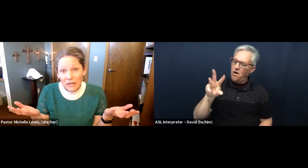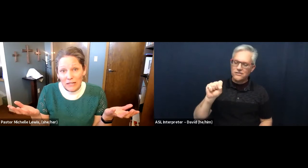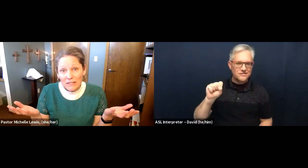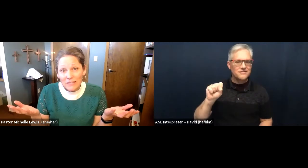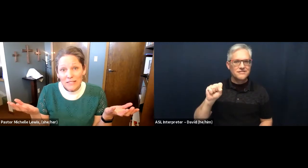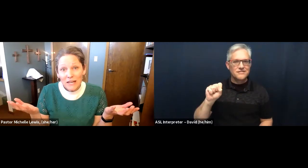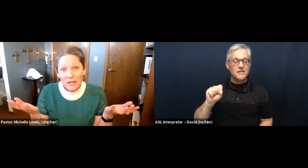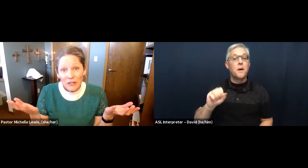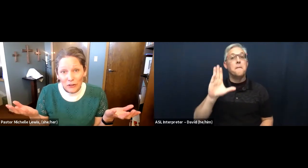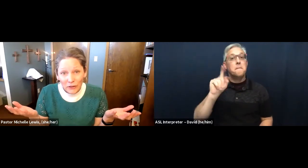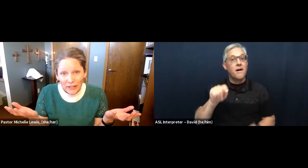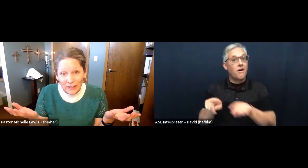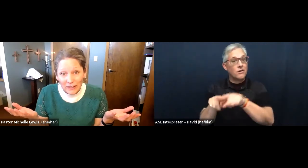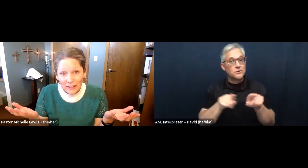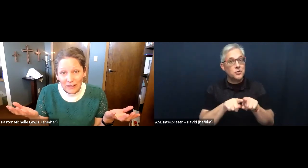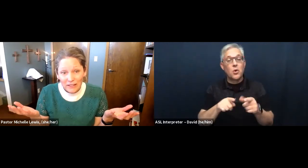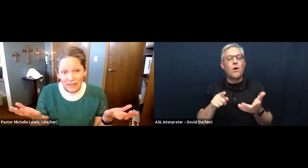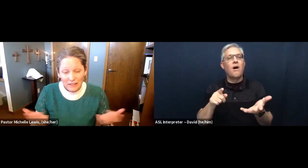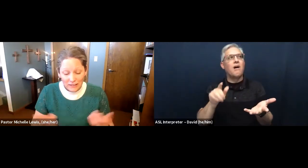God created us good.